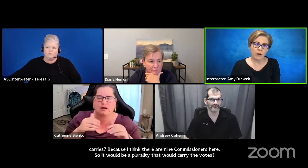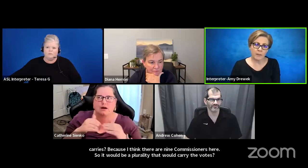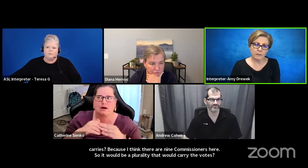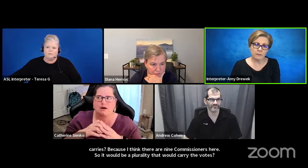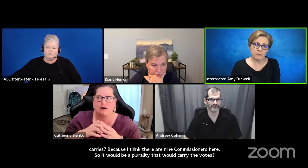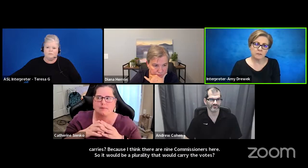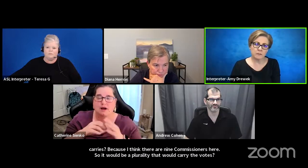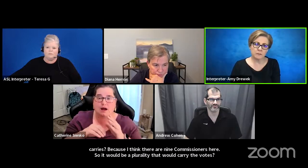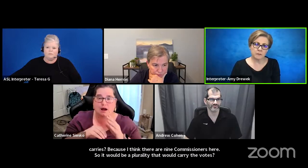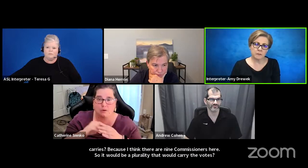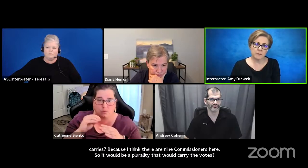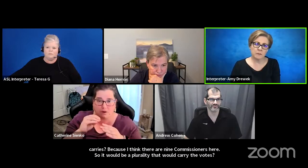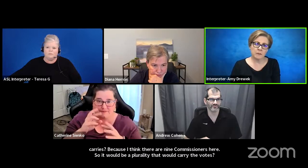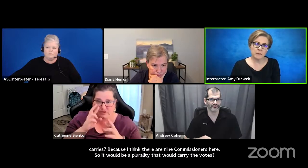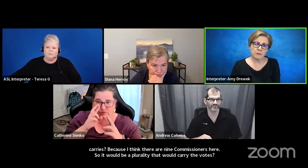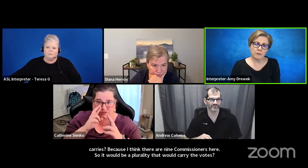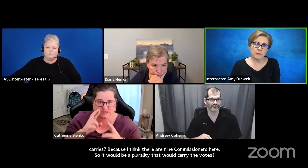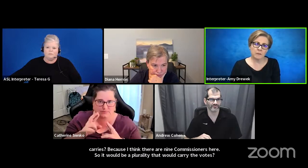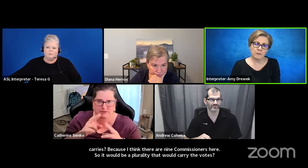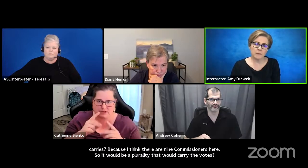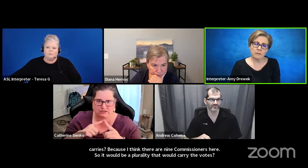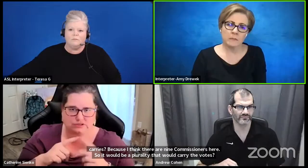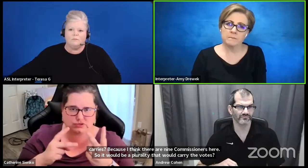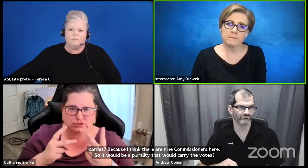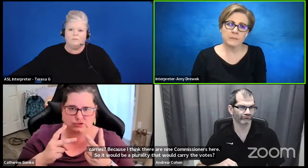After hearing your comment,